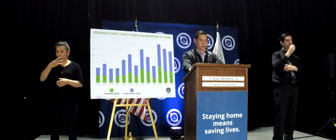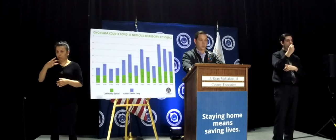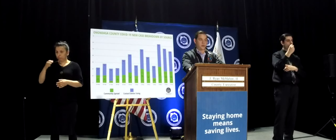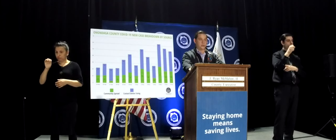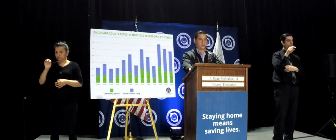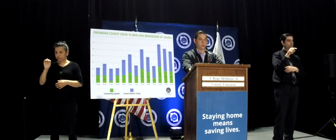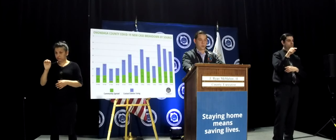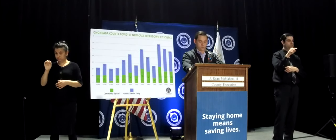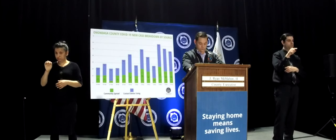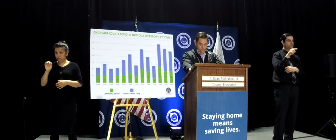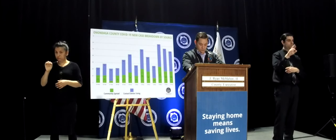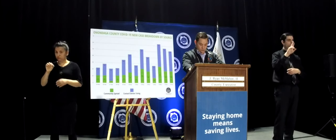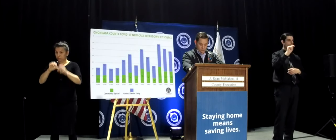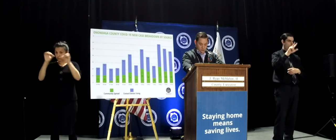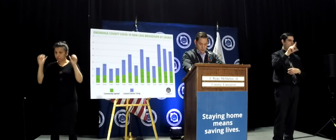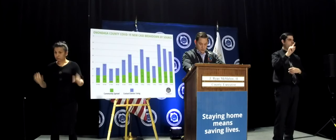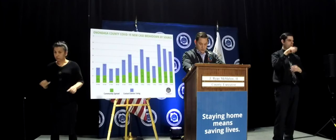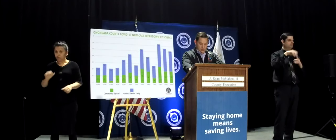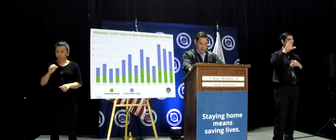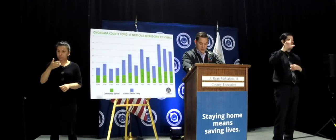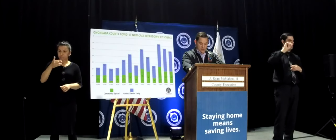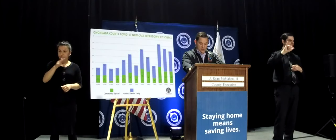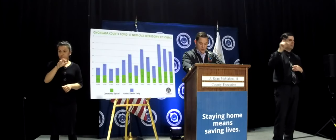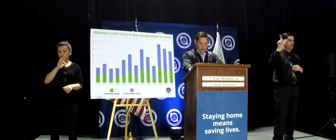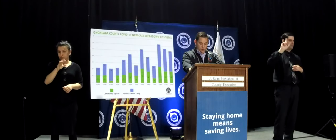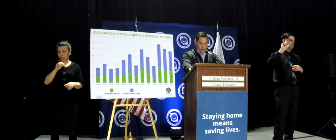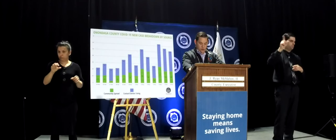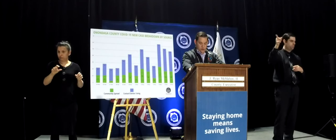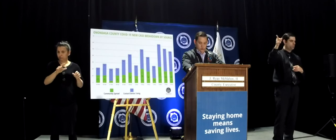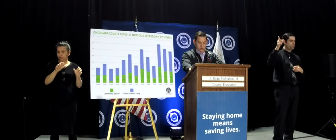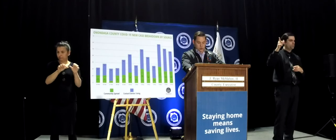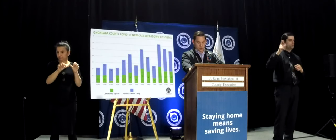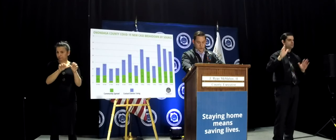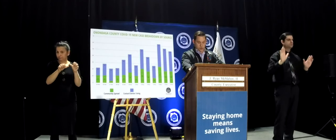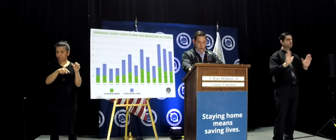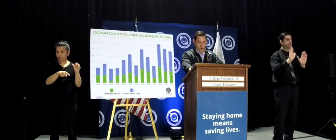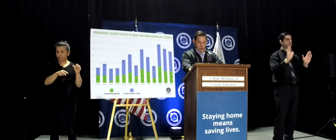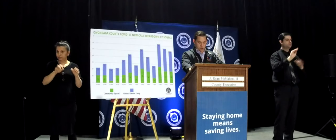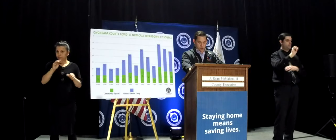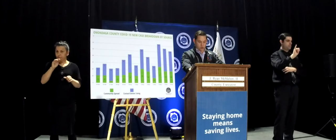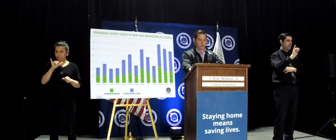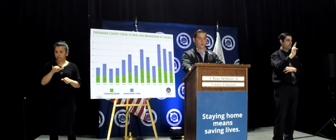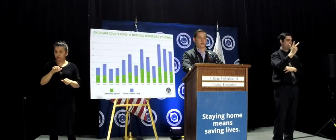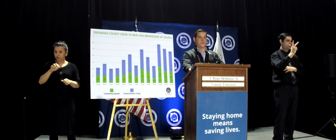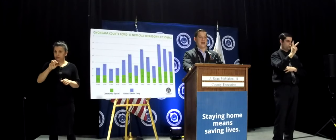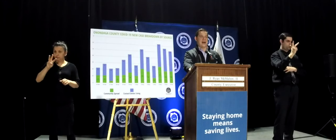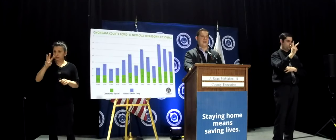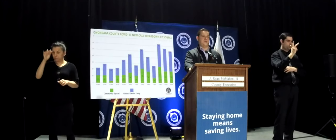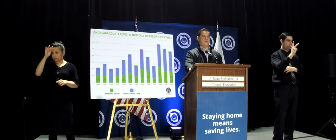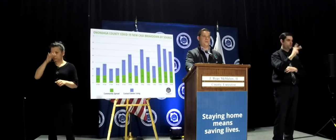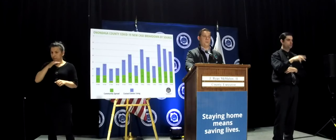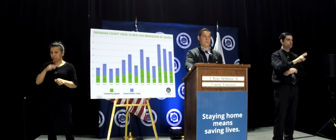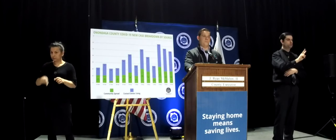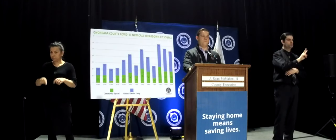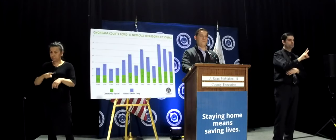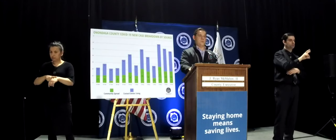Route 31 in Liverpool, Sunday, May 3rd, 2:30 to